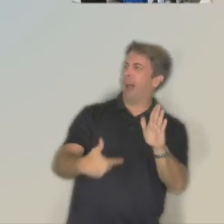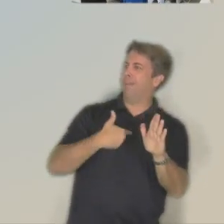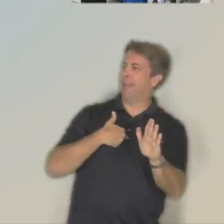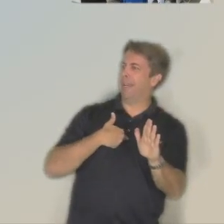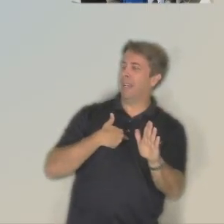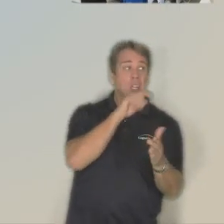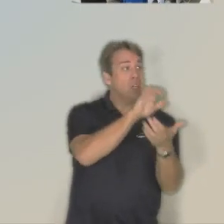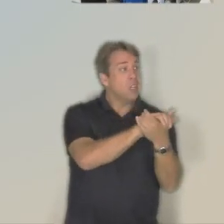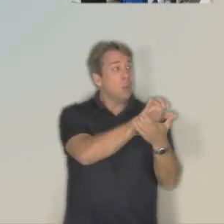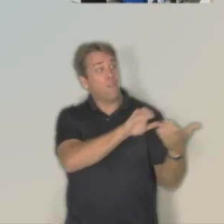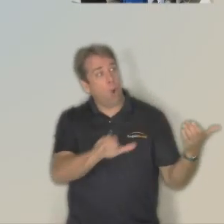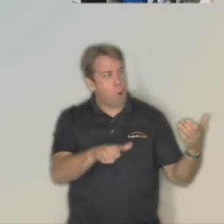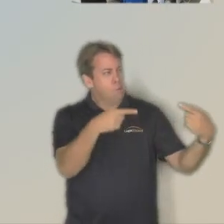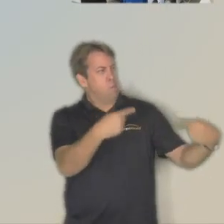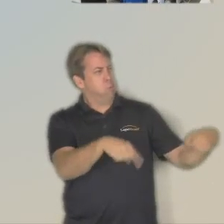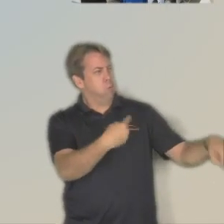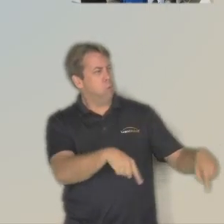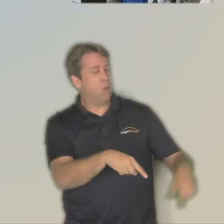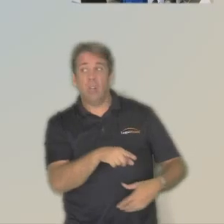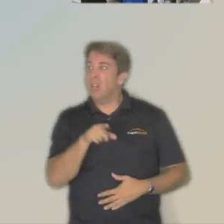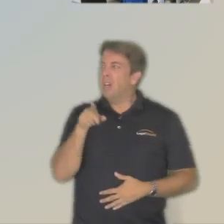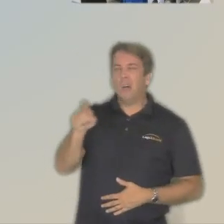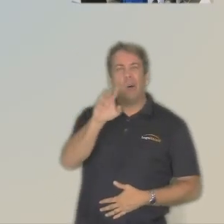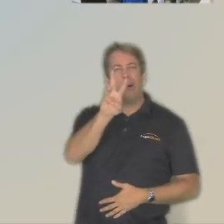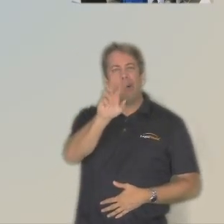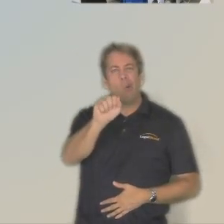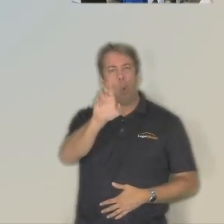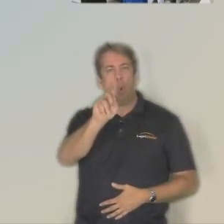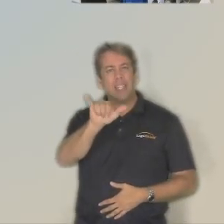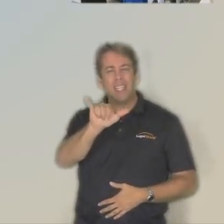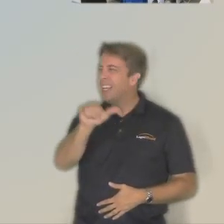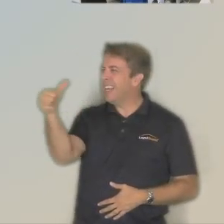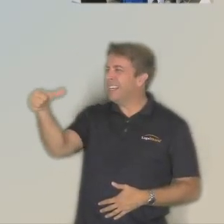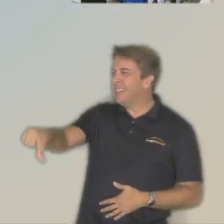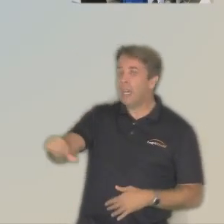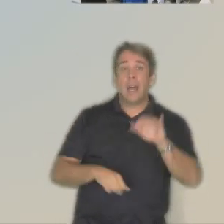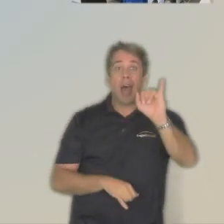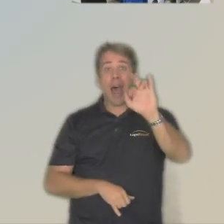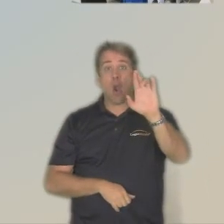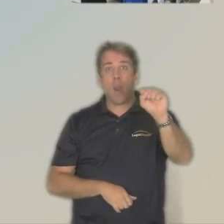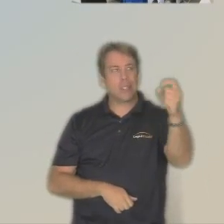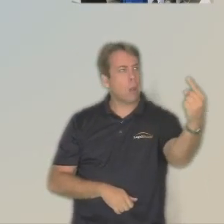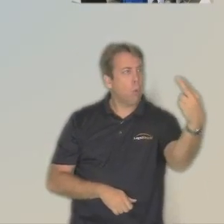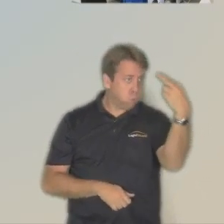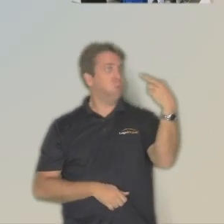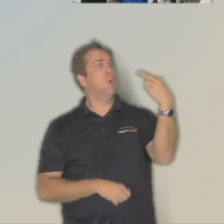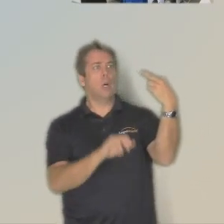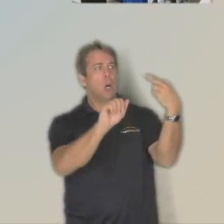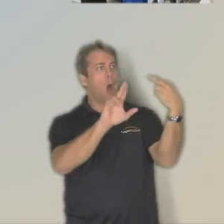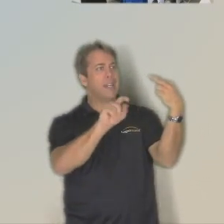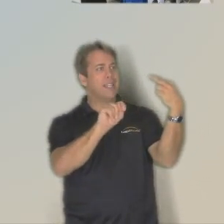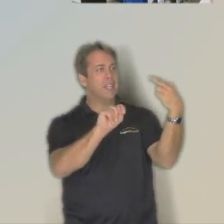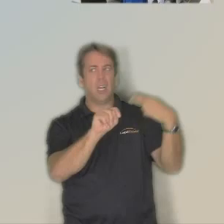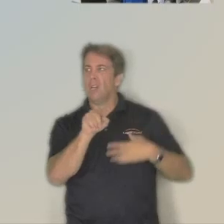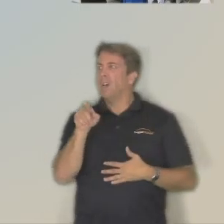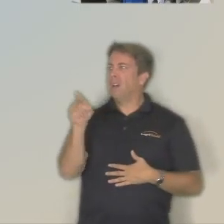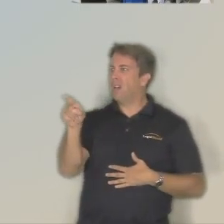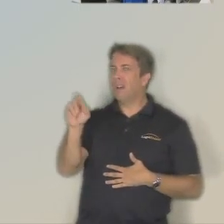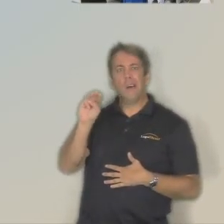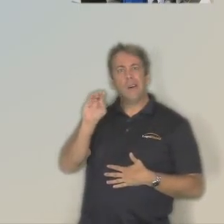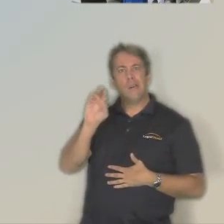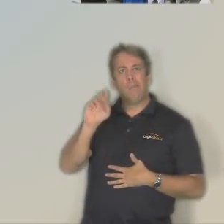child custody or support issue, had difficulty getting a company to honor a warranty, been audited, had an insurance company